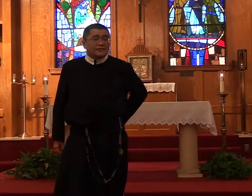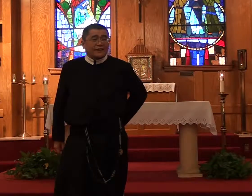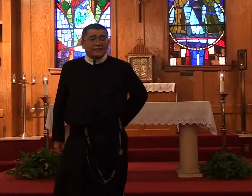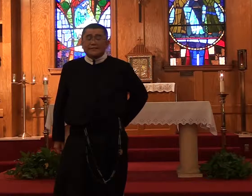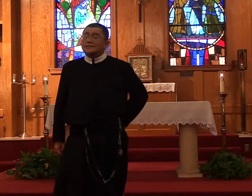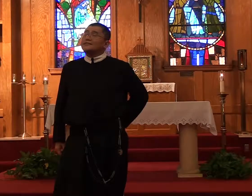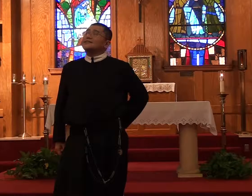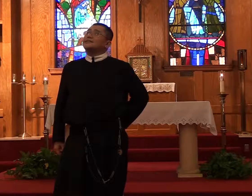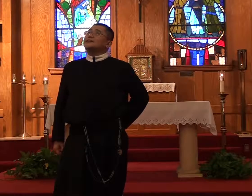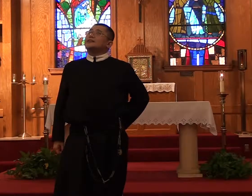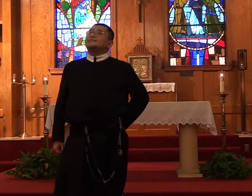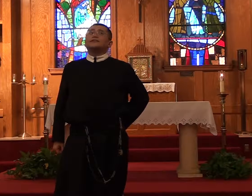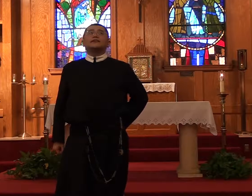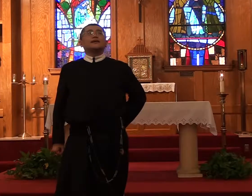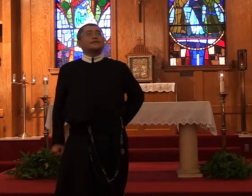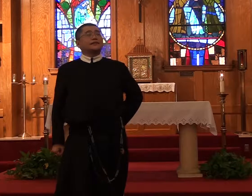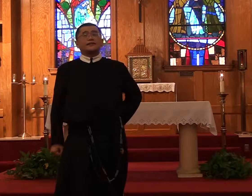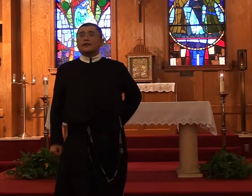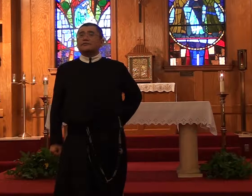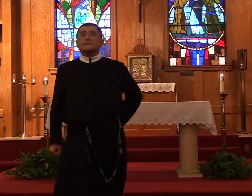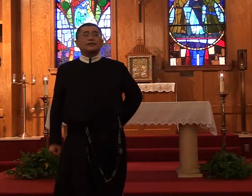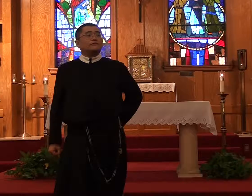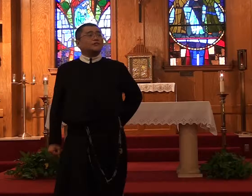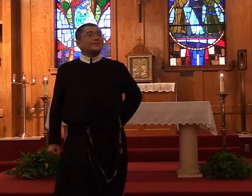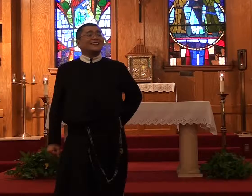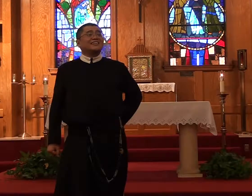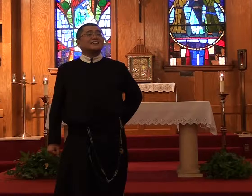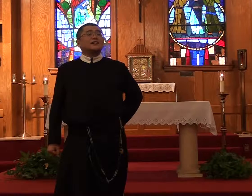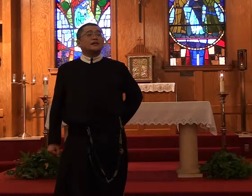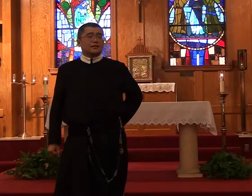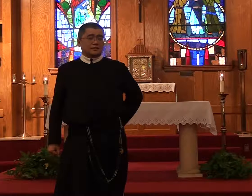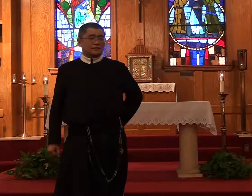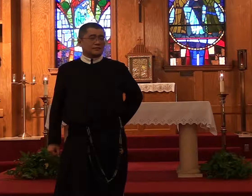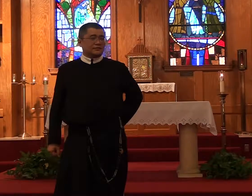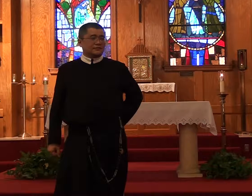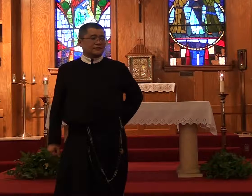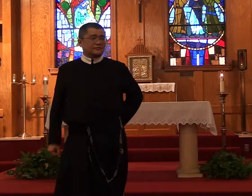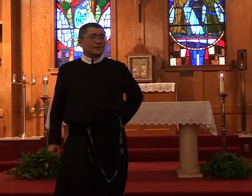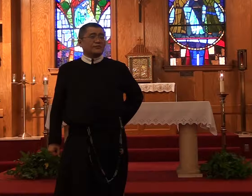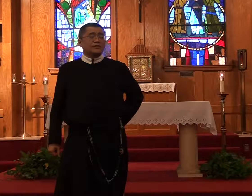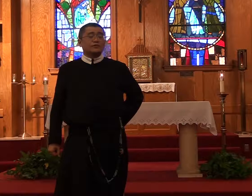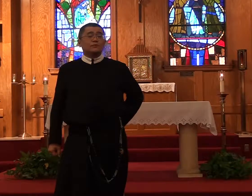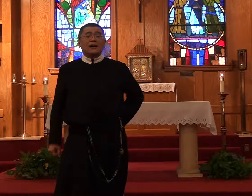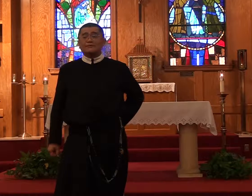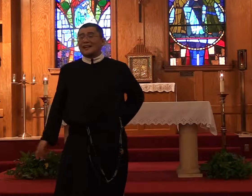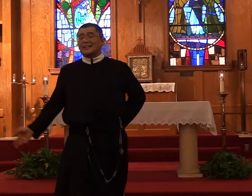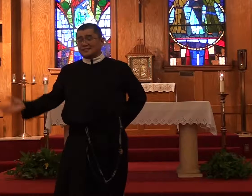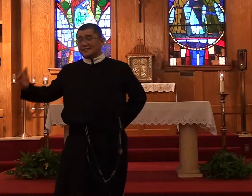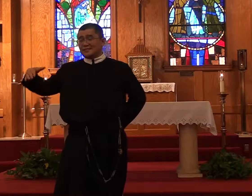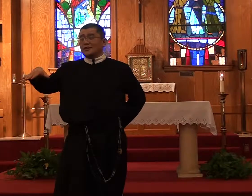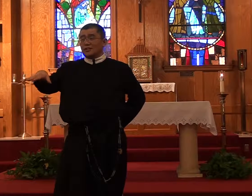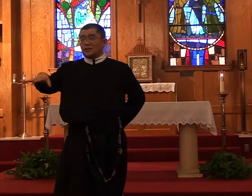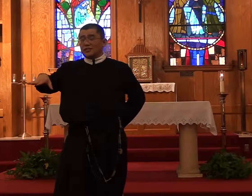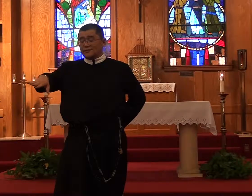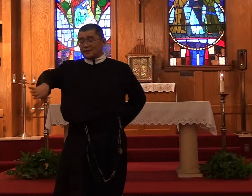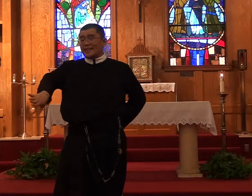family there. Then Peter came in and everybody was speaking in tongues. Before they were baptized in the Holy Spirit